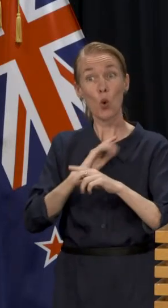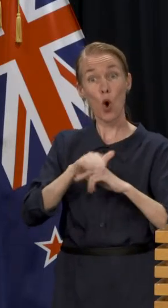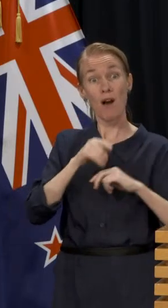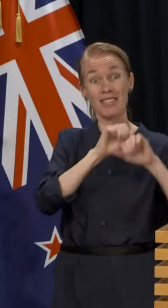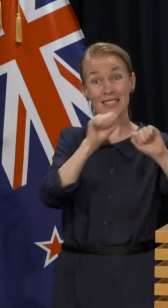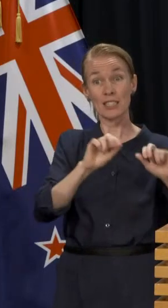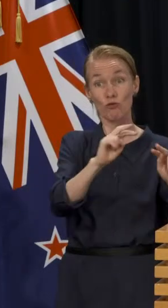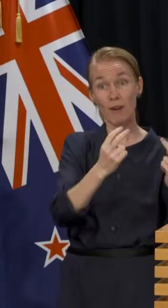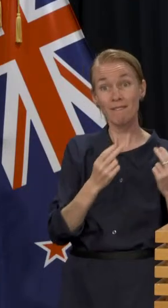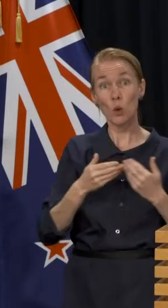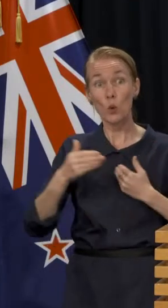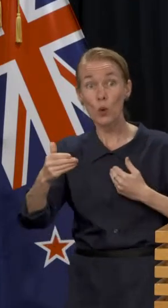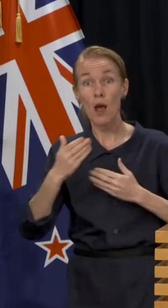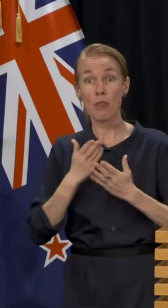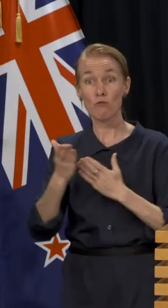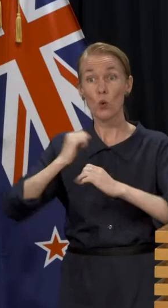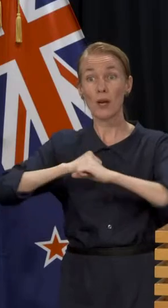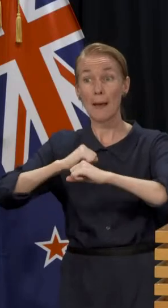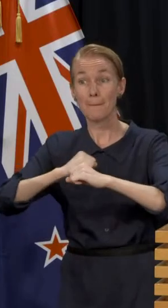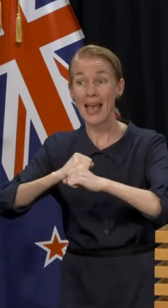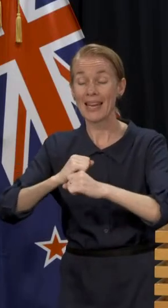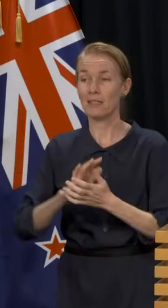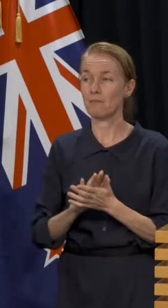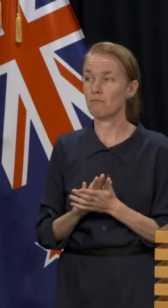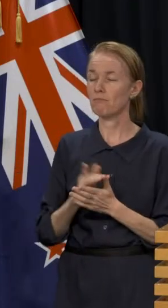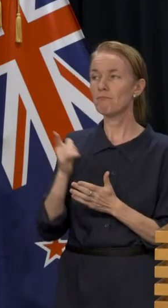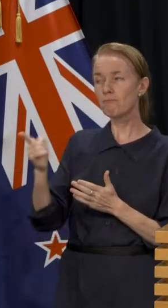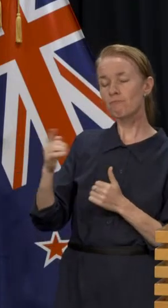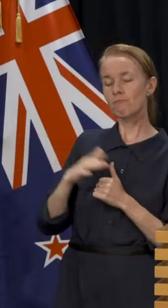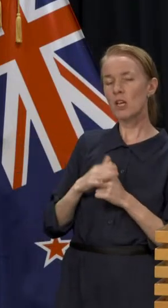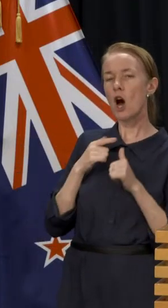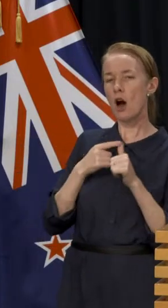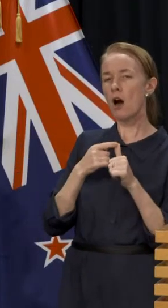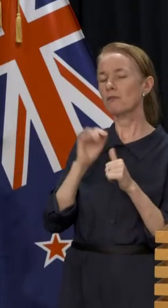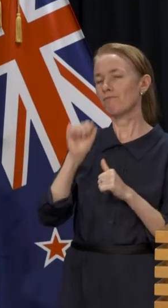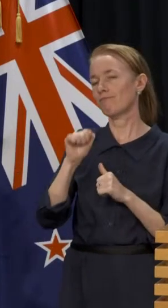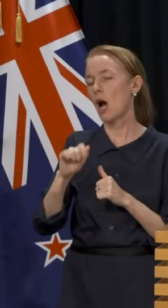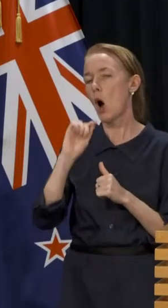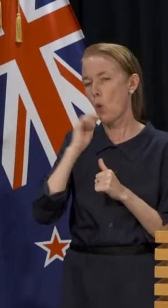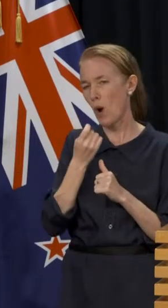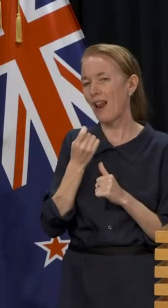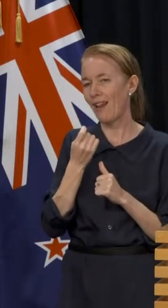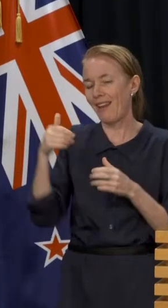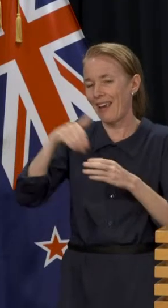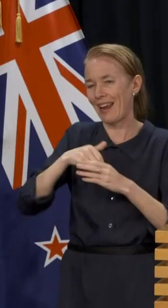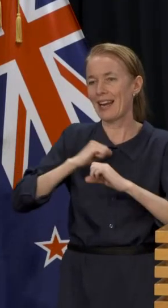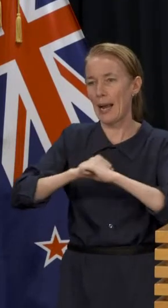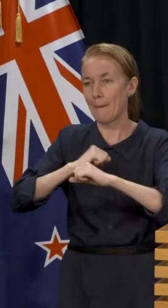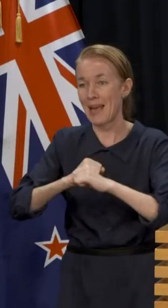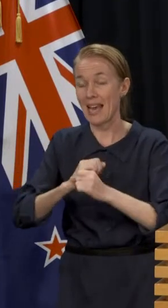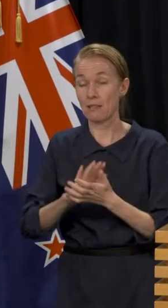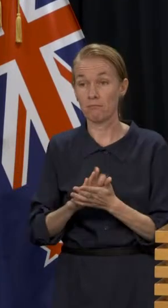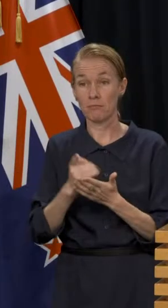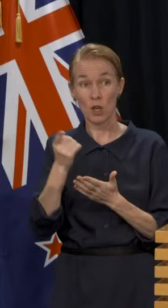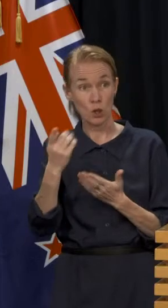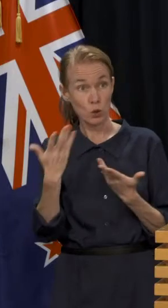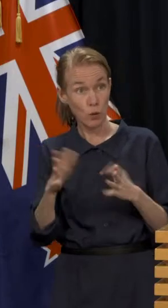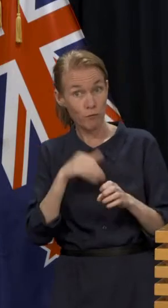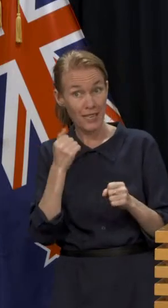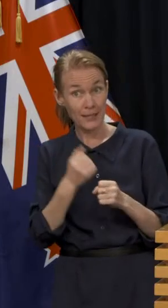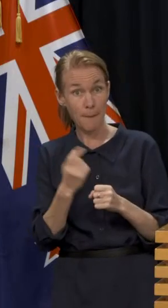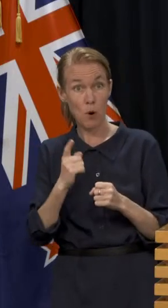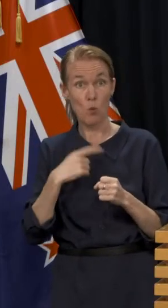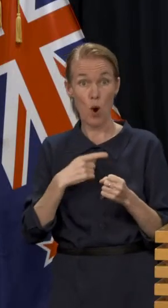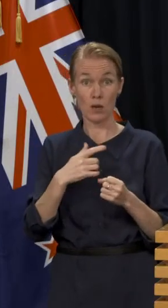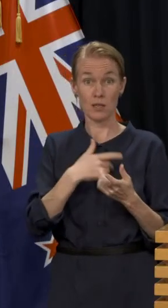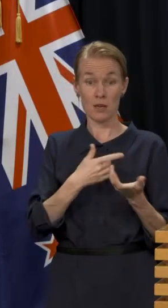on the headline things like DHB elections, getting rid of those, reducing the number of DHBs, are you able to sort of reveal that to us now? Look, the government as a whole, and I